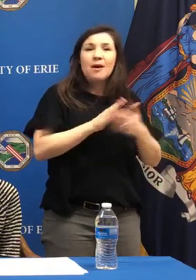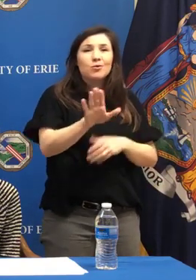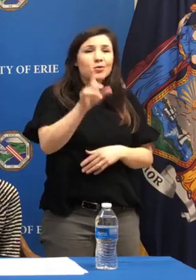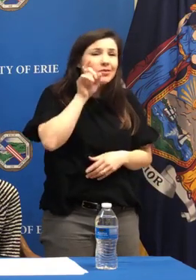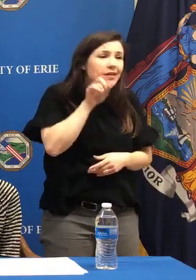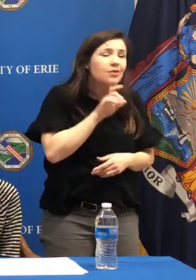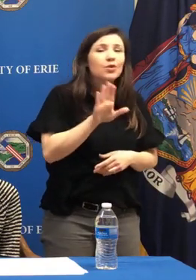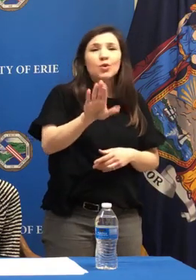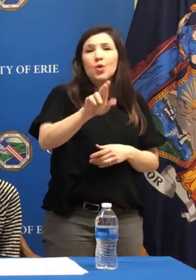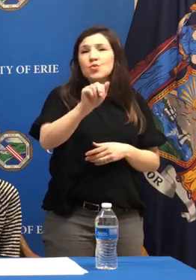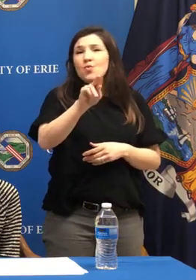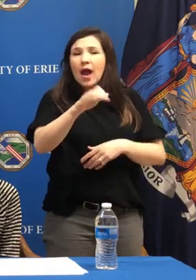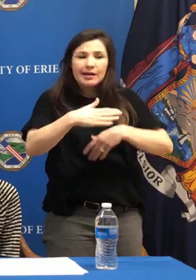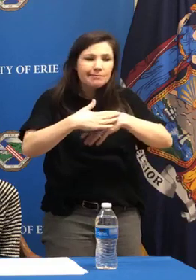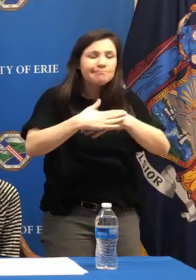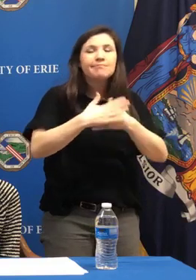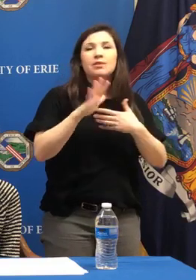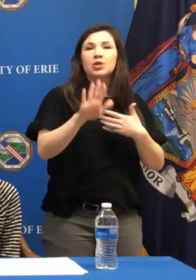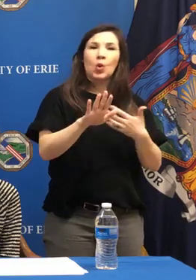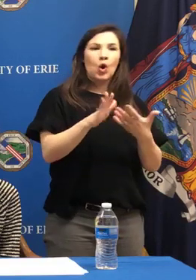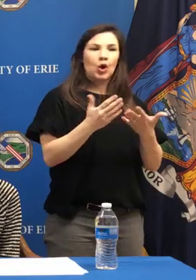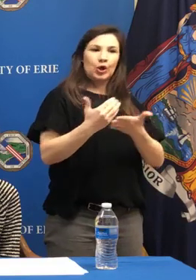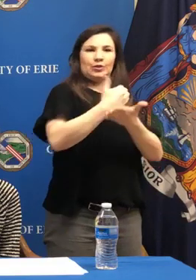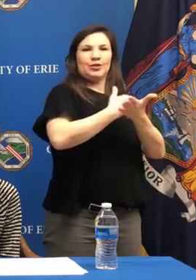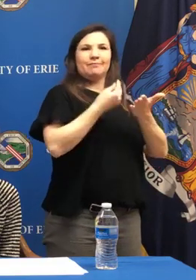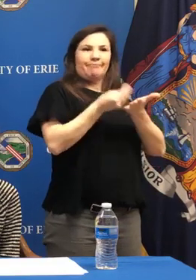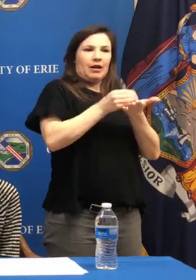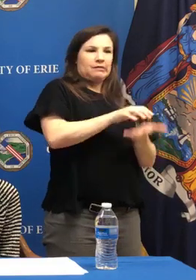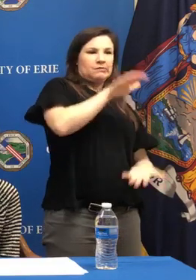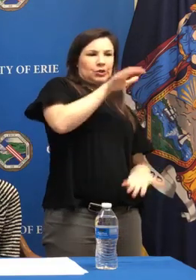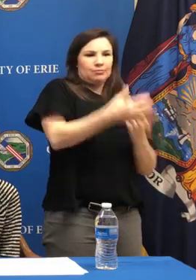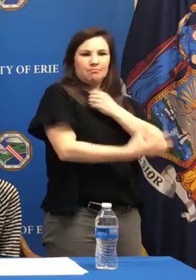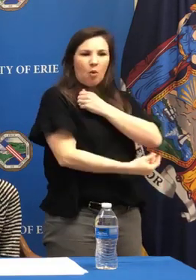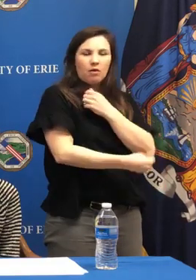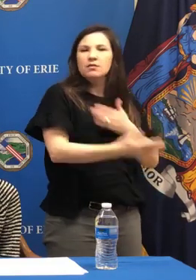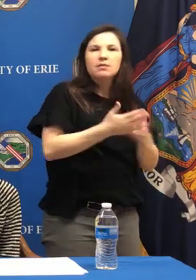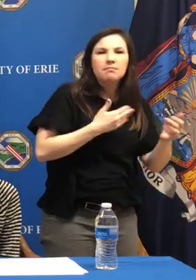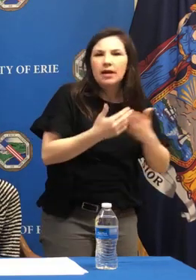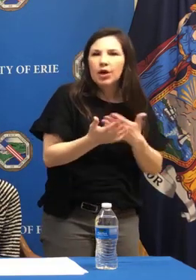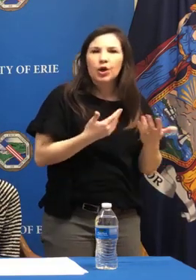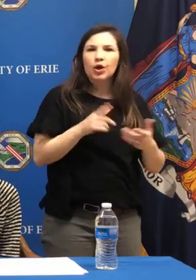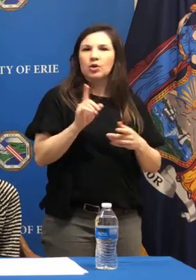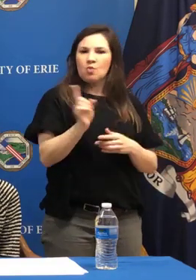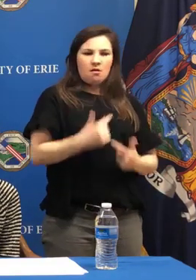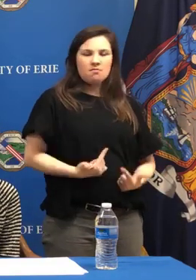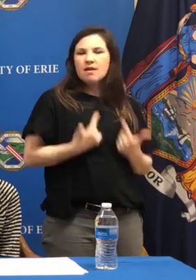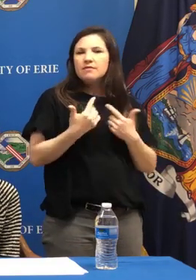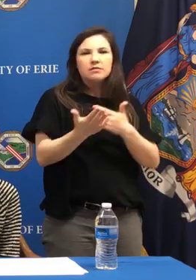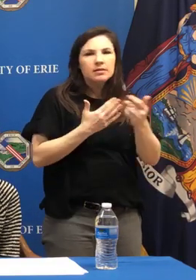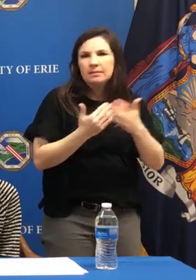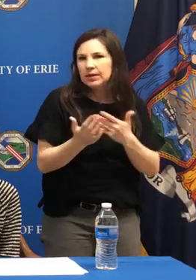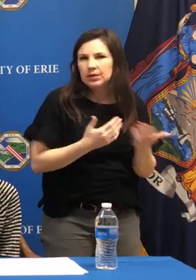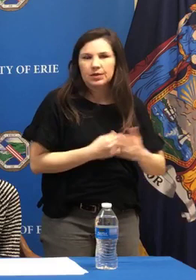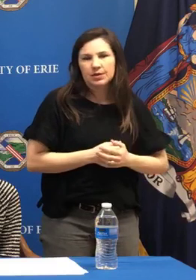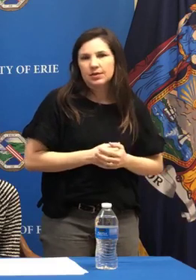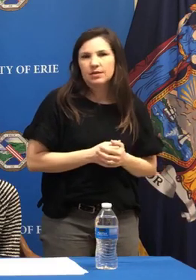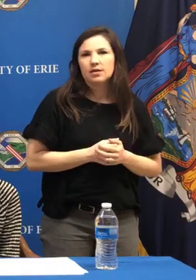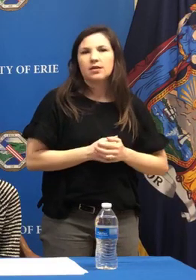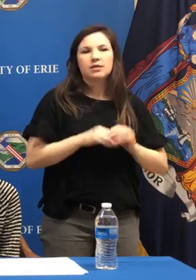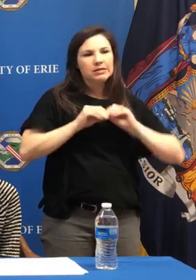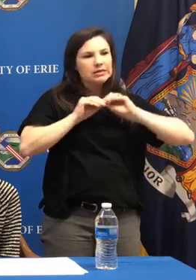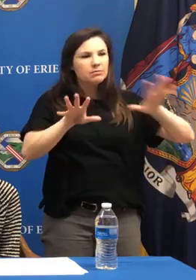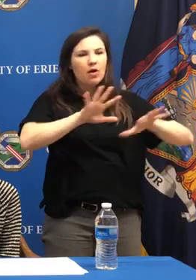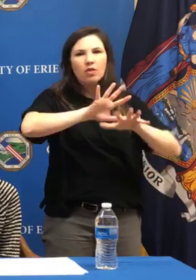based on your race, based on your net worth, based on your location. It's spread across the entire world. So if you think you're